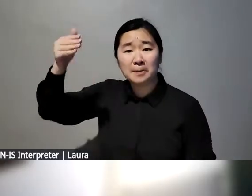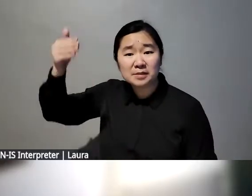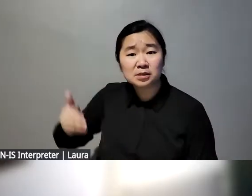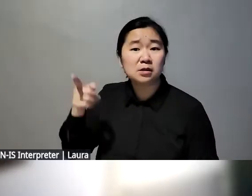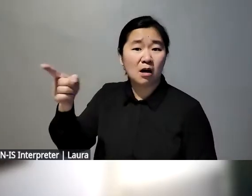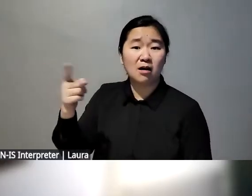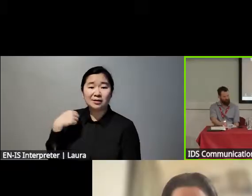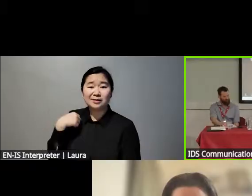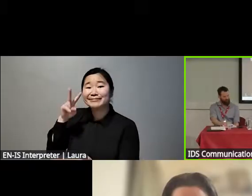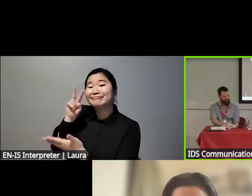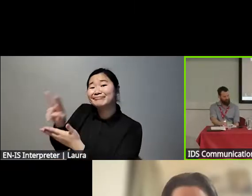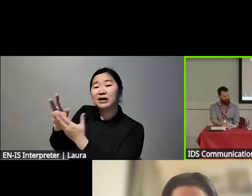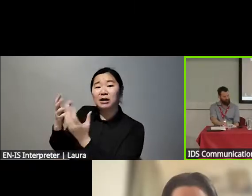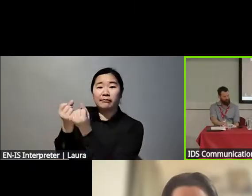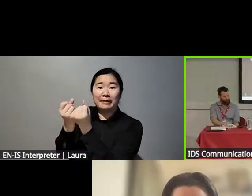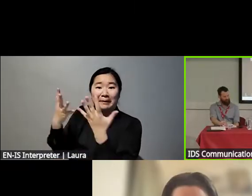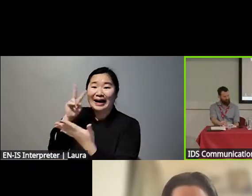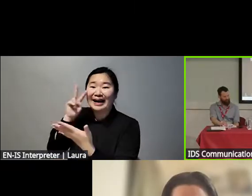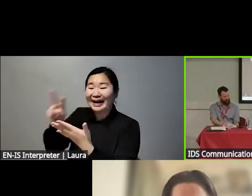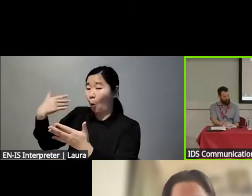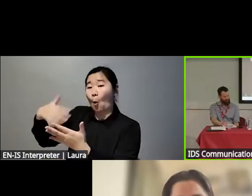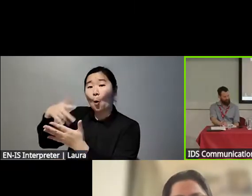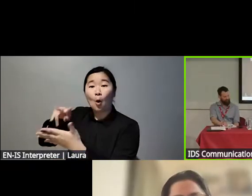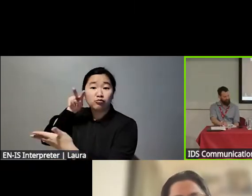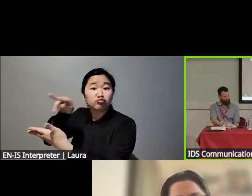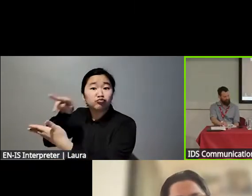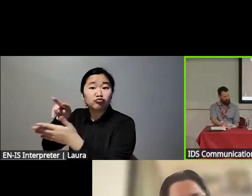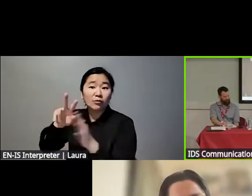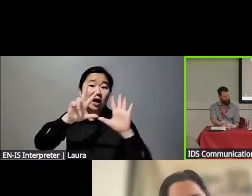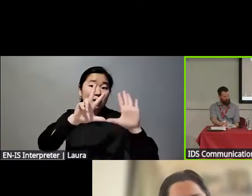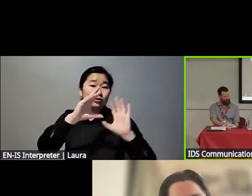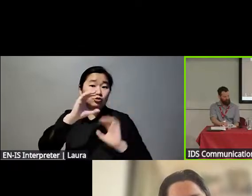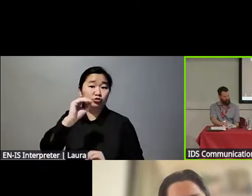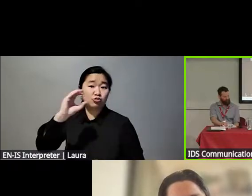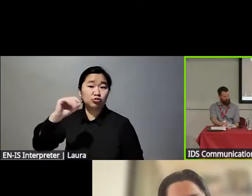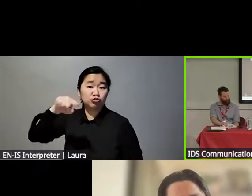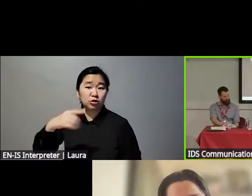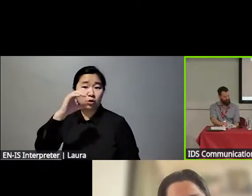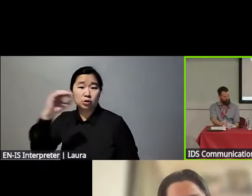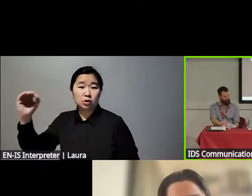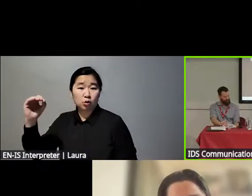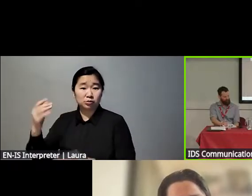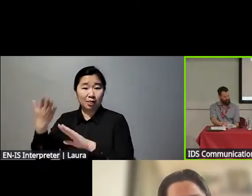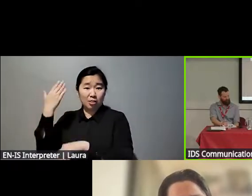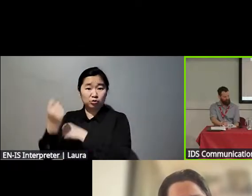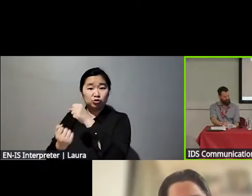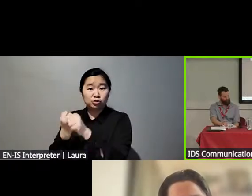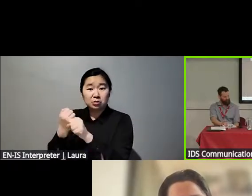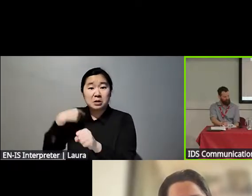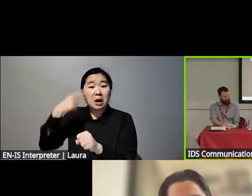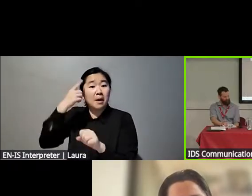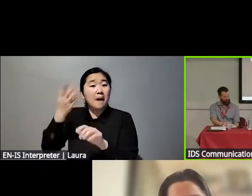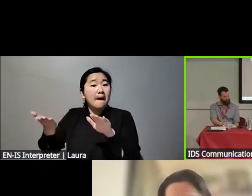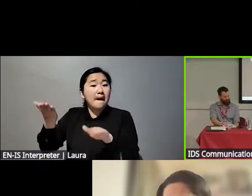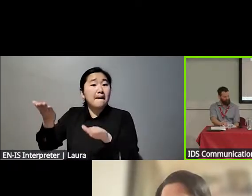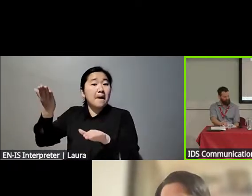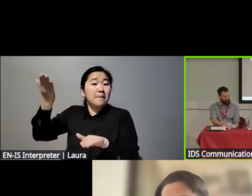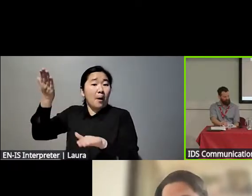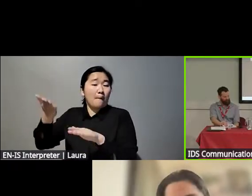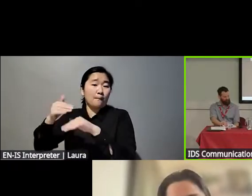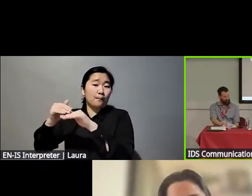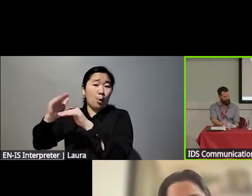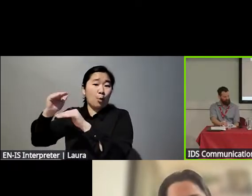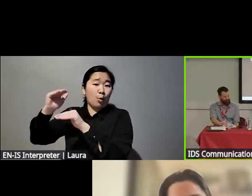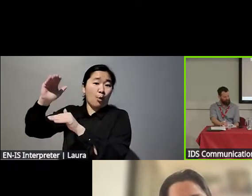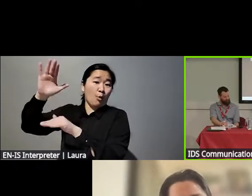pioneer here at IDS for the last few years, helping us to build our disability research program. And though she wasn't